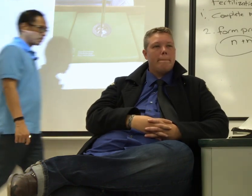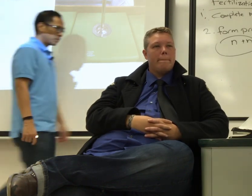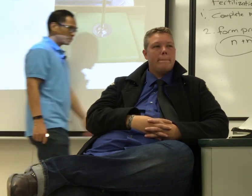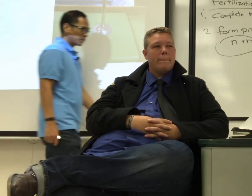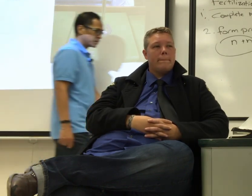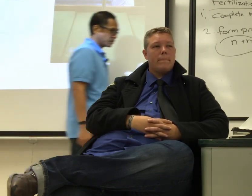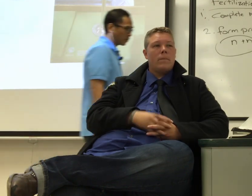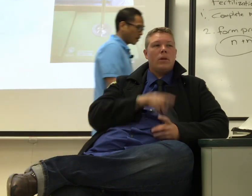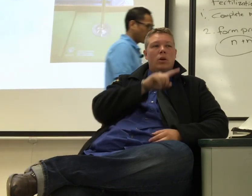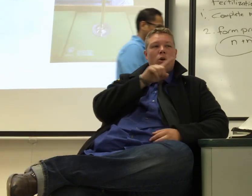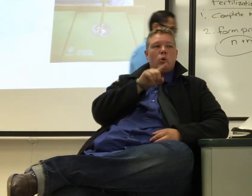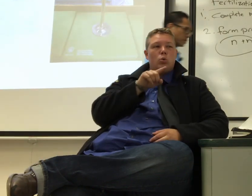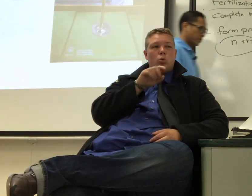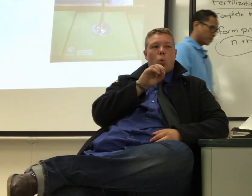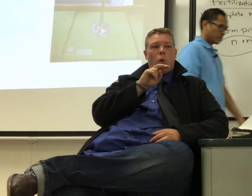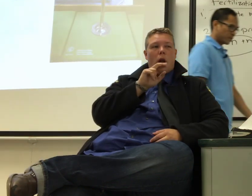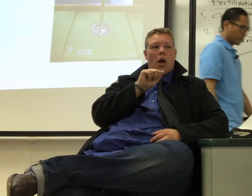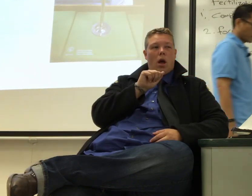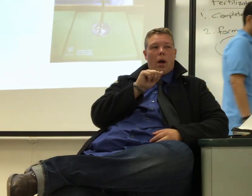Okay. Is zona pellucida still there?